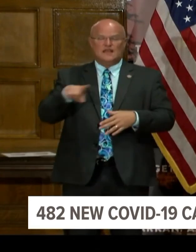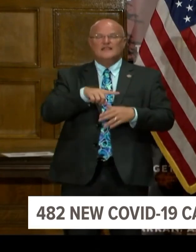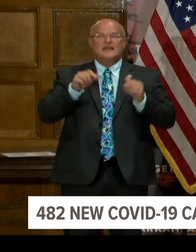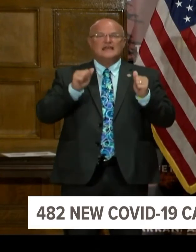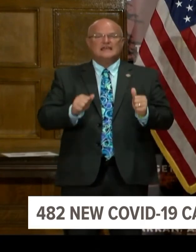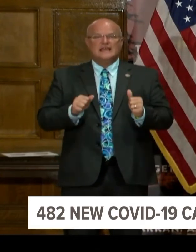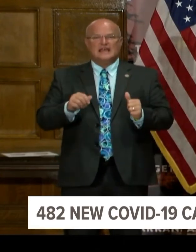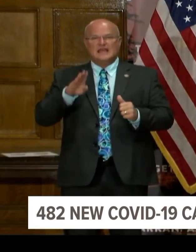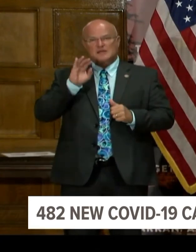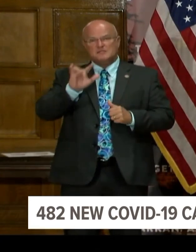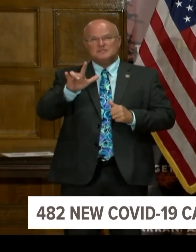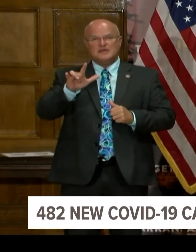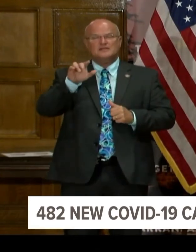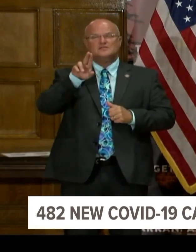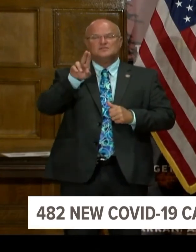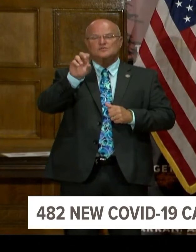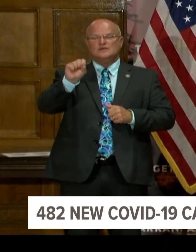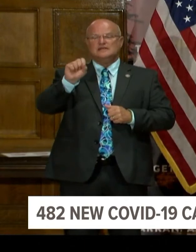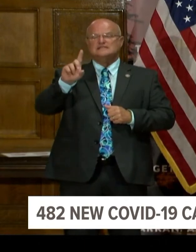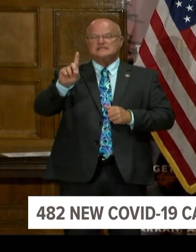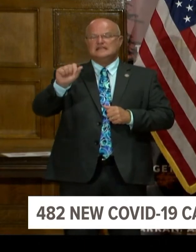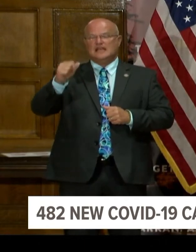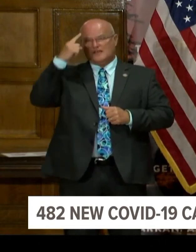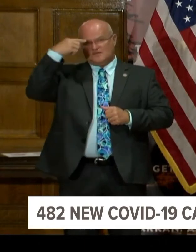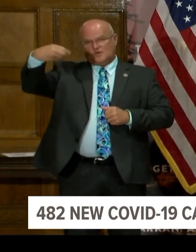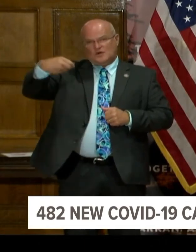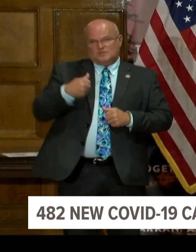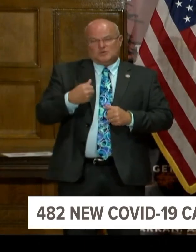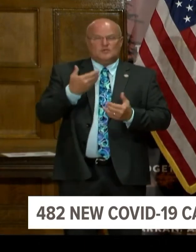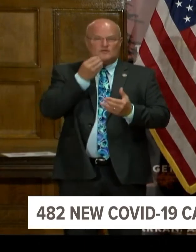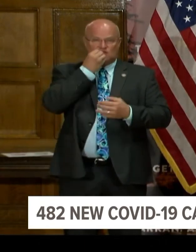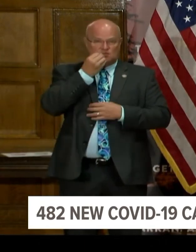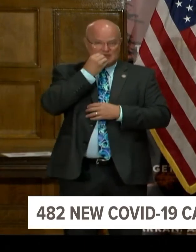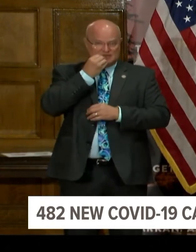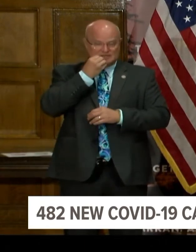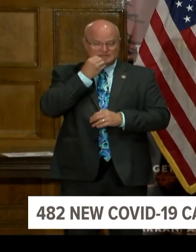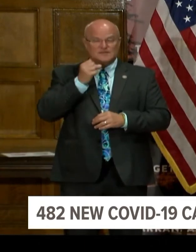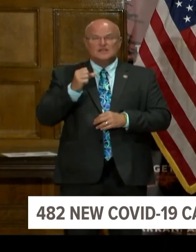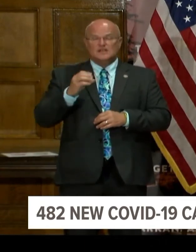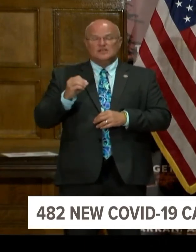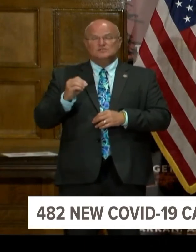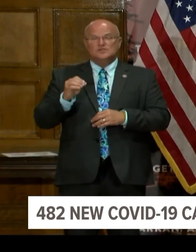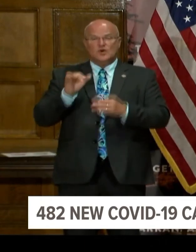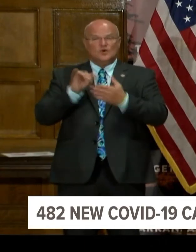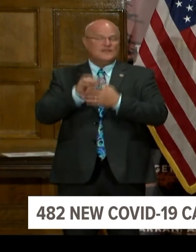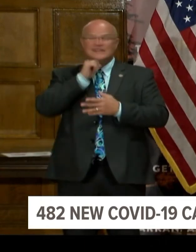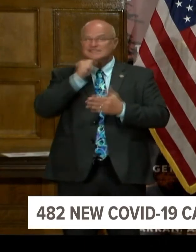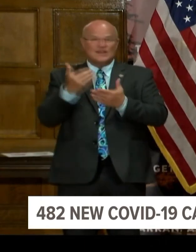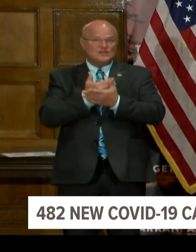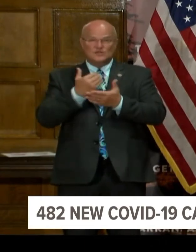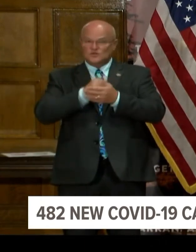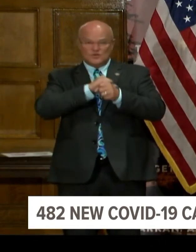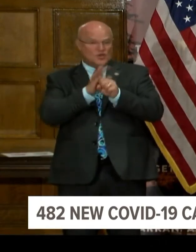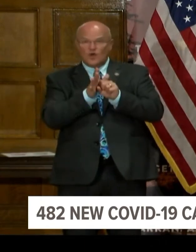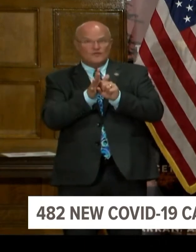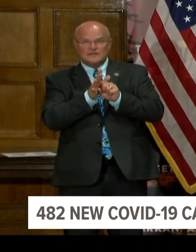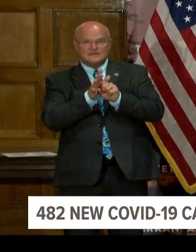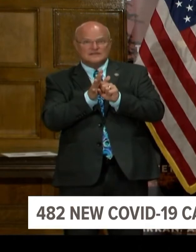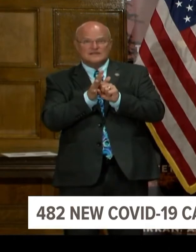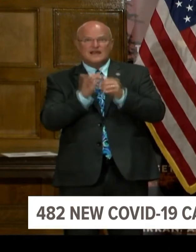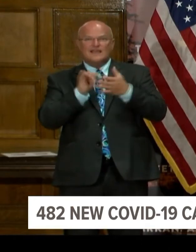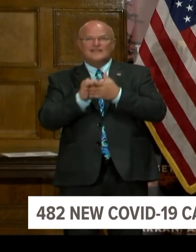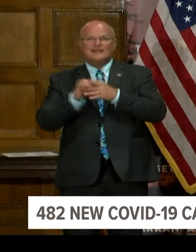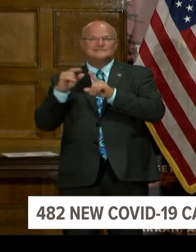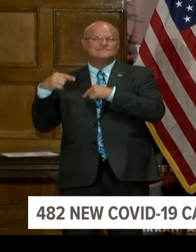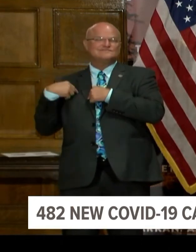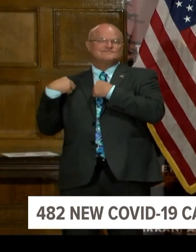can bill the USDA for reimbursement for meals. But that's not new to COVID. That's a